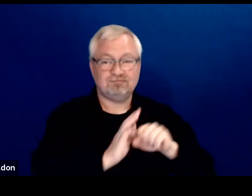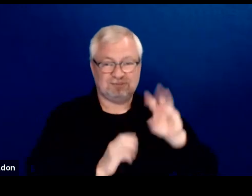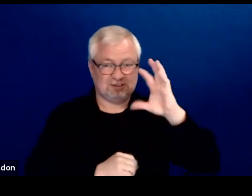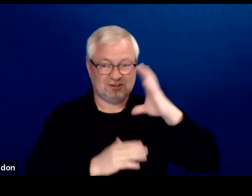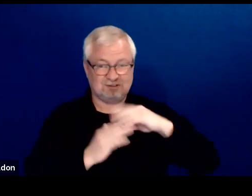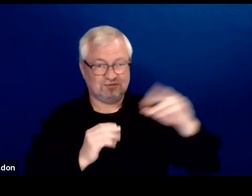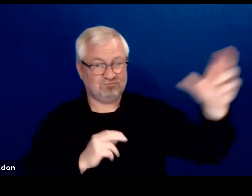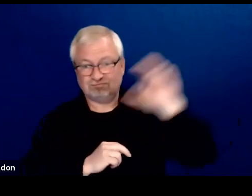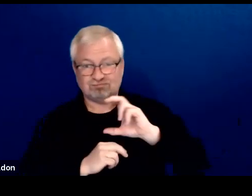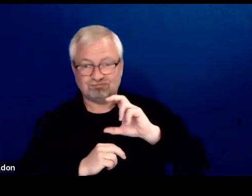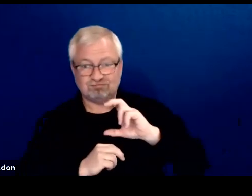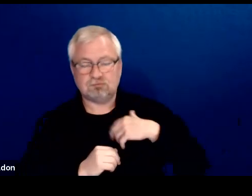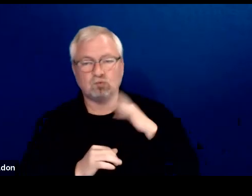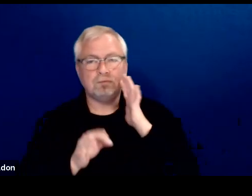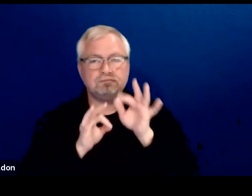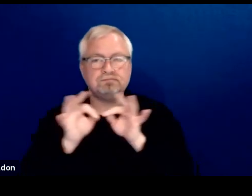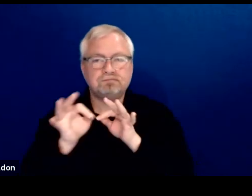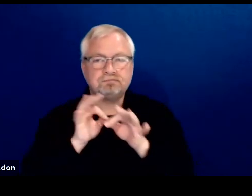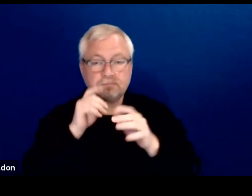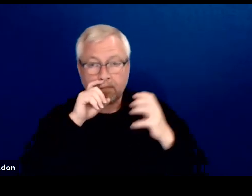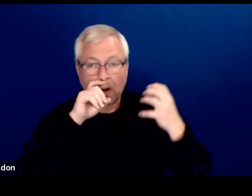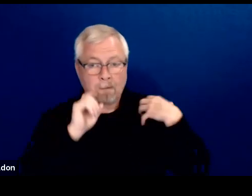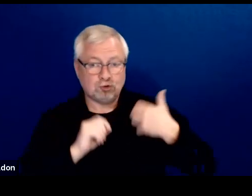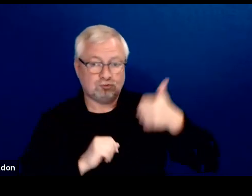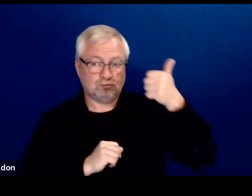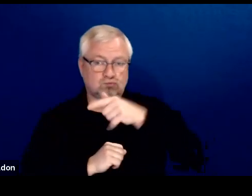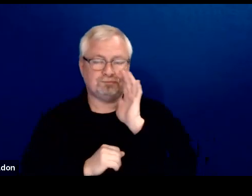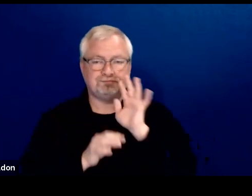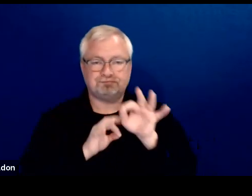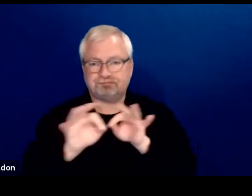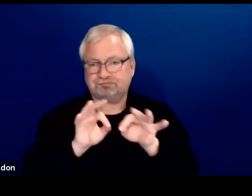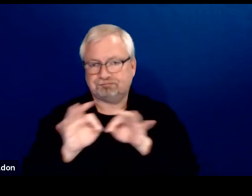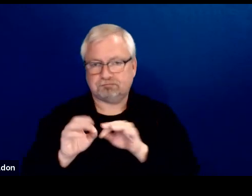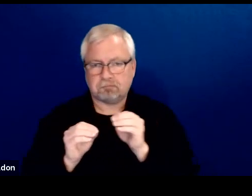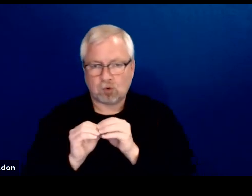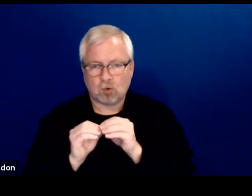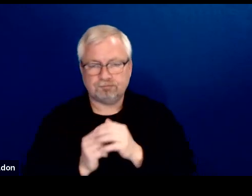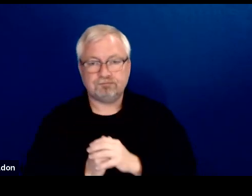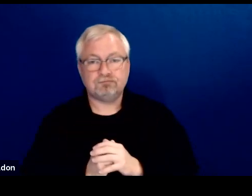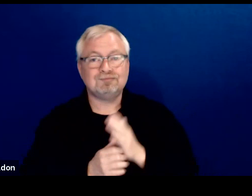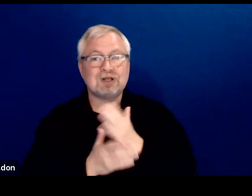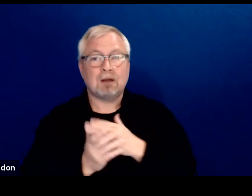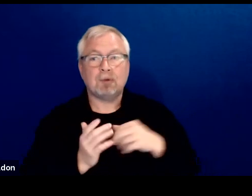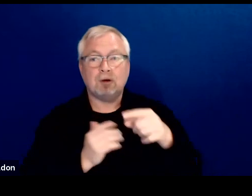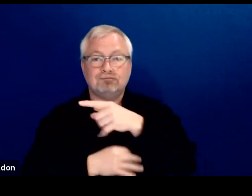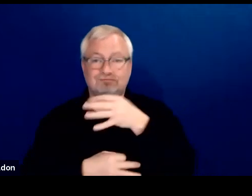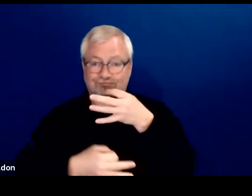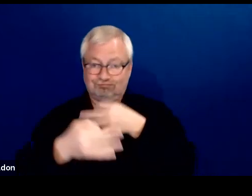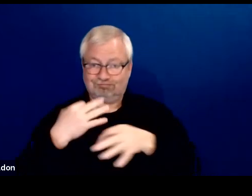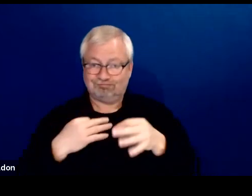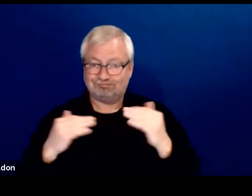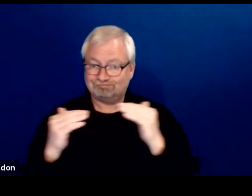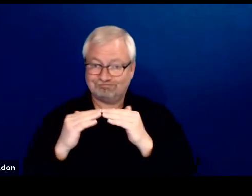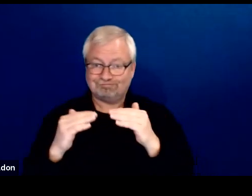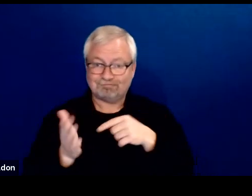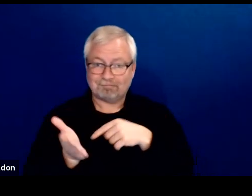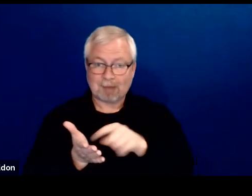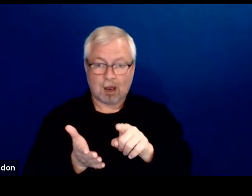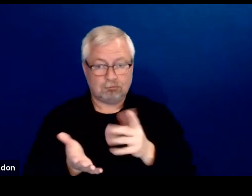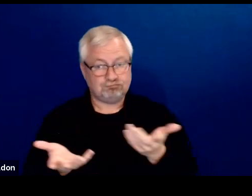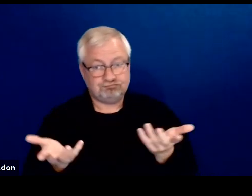that. In some cases, people are going to replace their entire income that they by being off. And I know, and